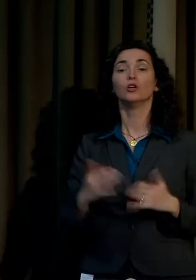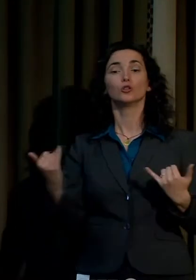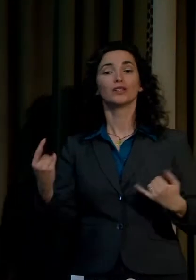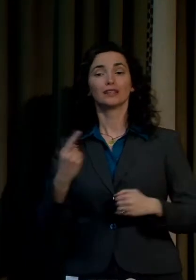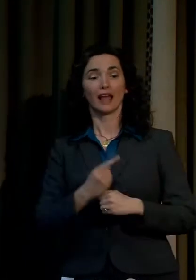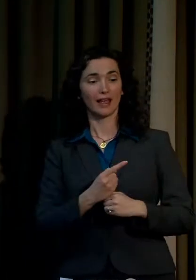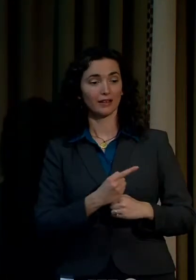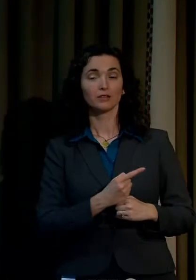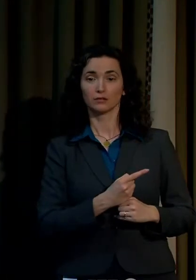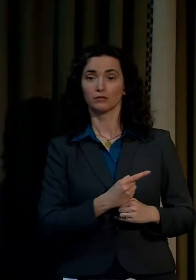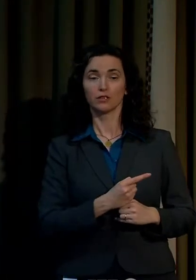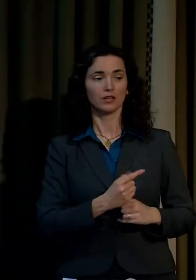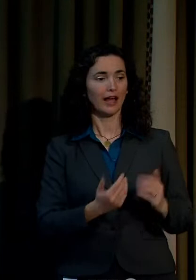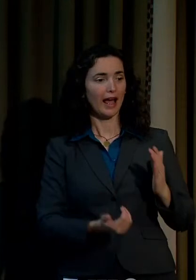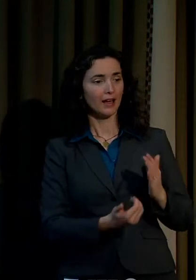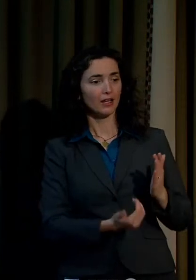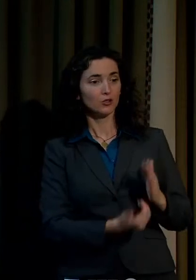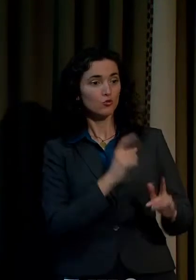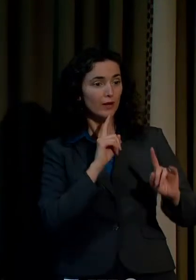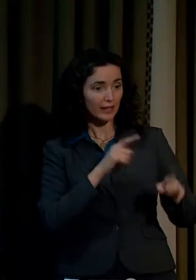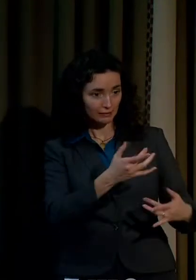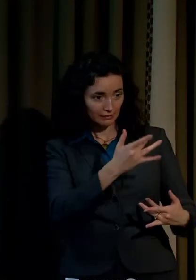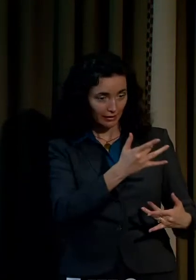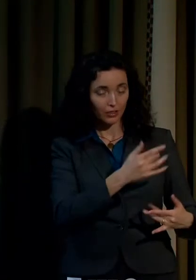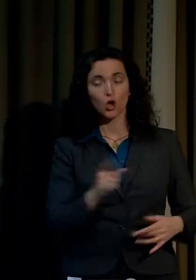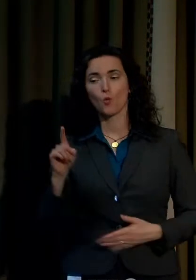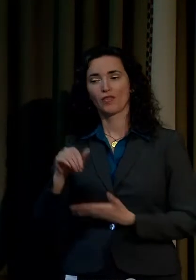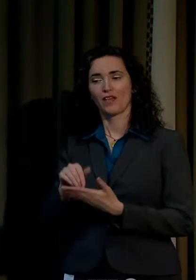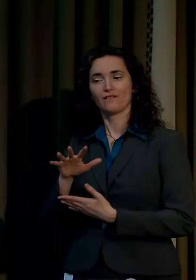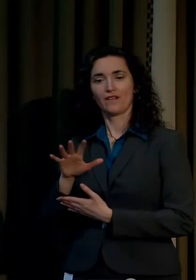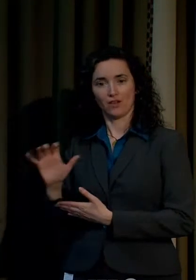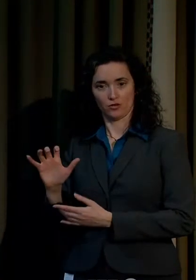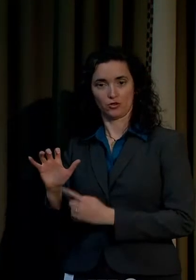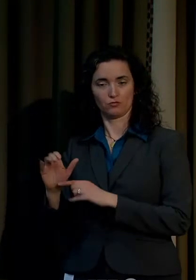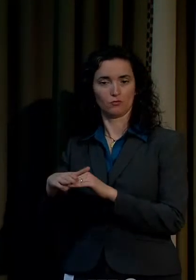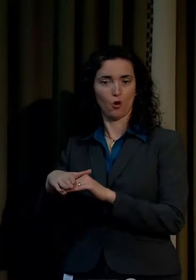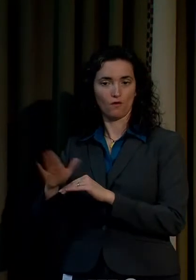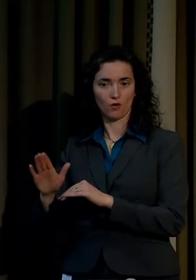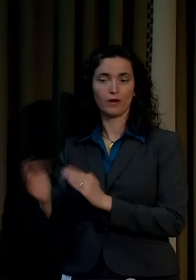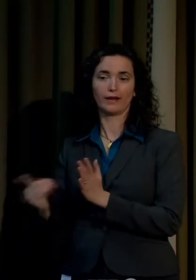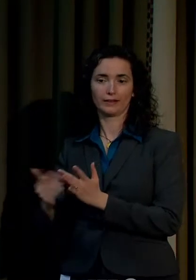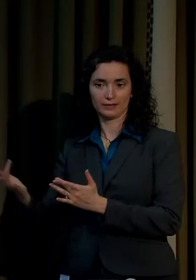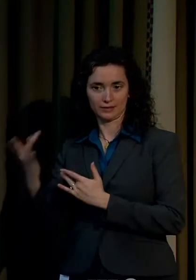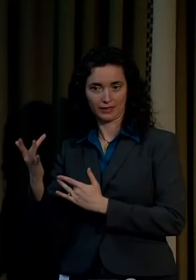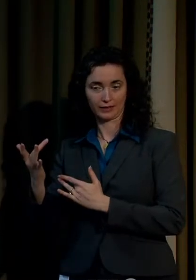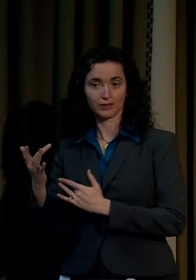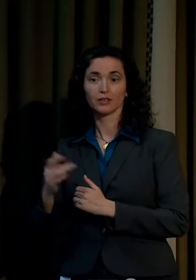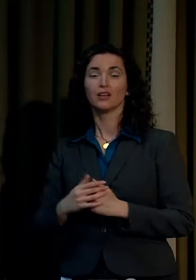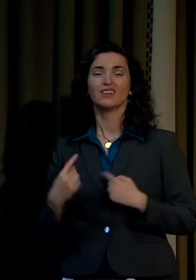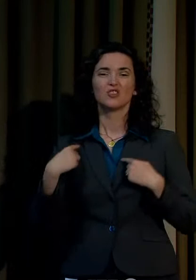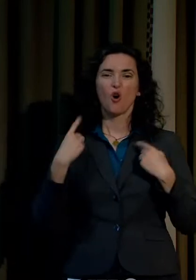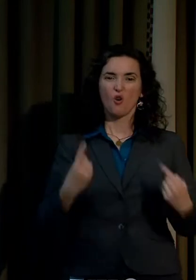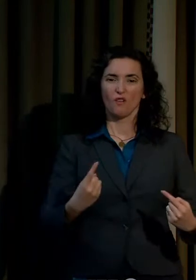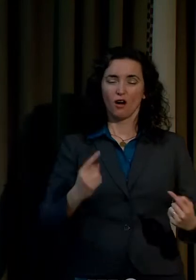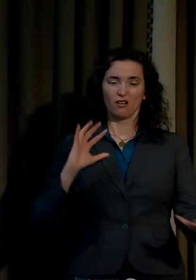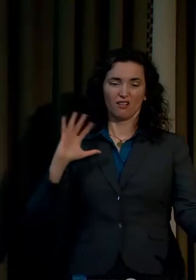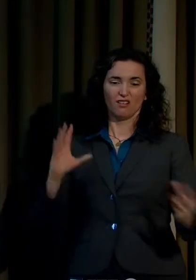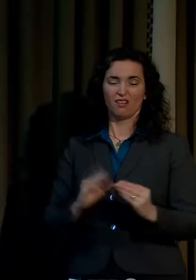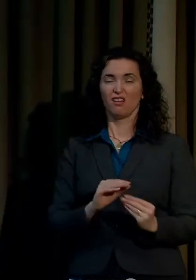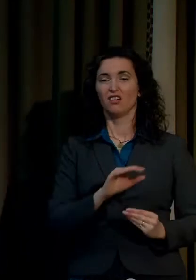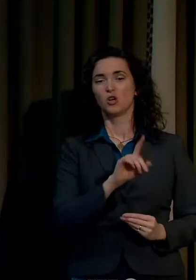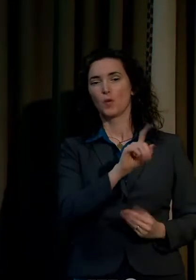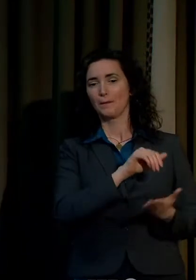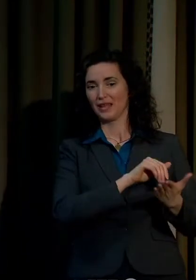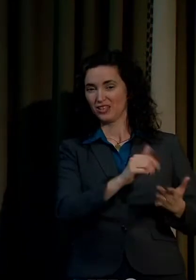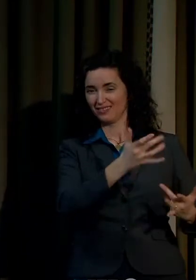those are reinfections, and of the over 1 million cases that we have had throughout the course of this pandemic, just over 45,000